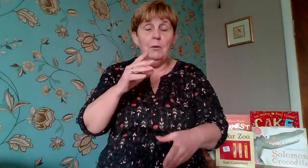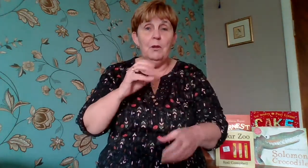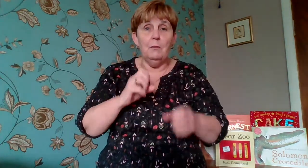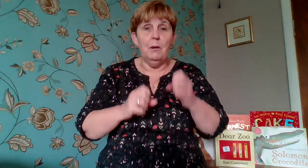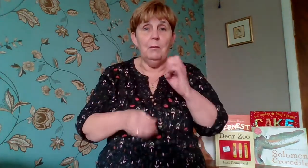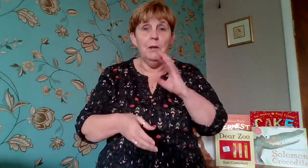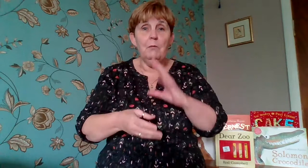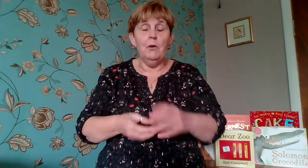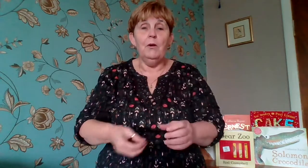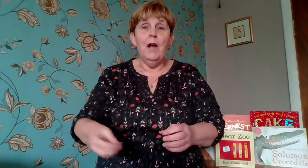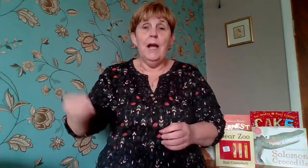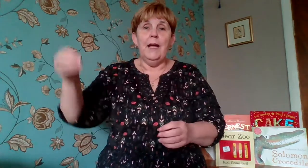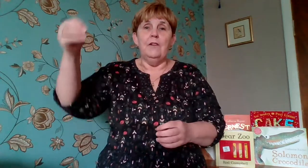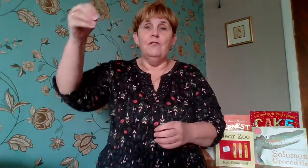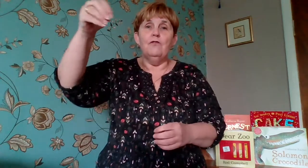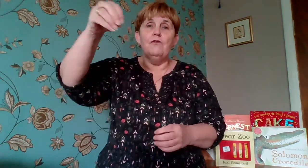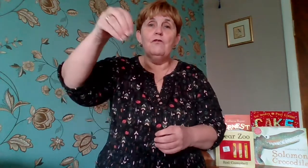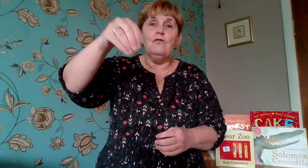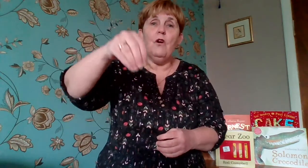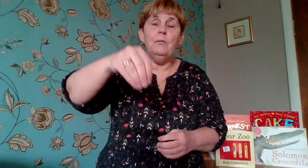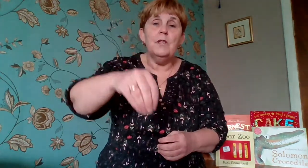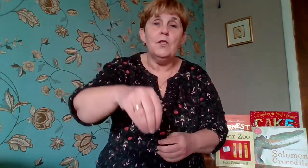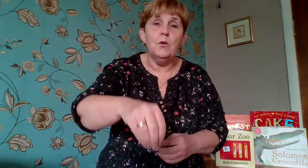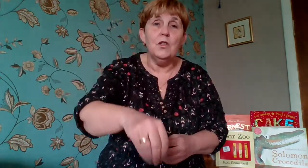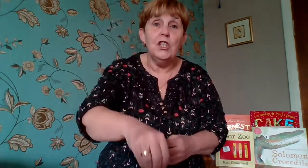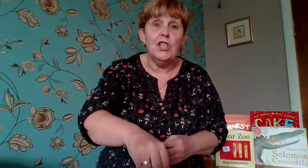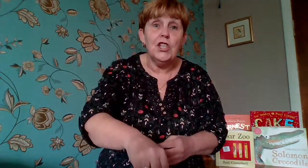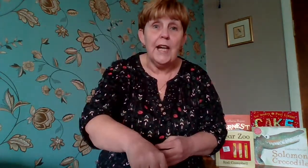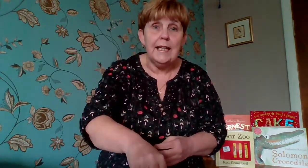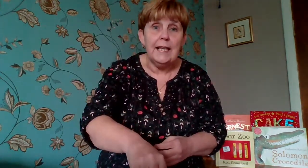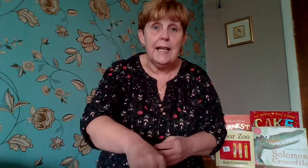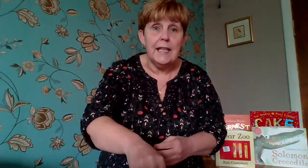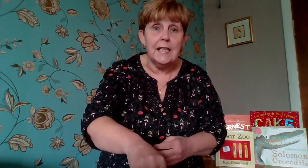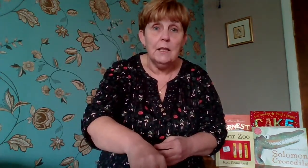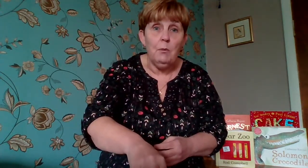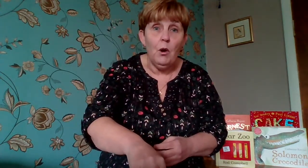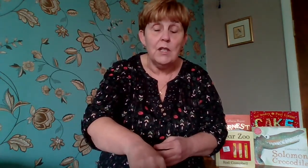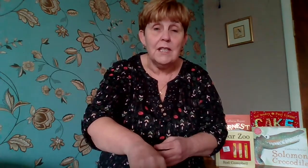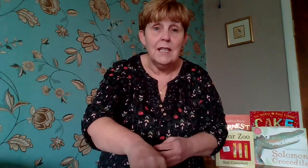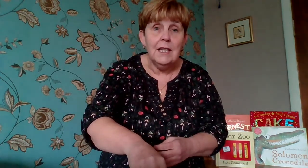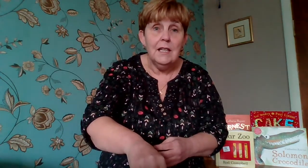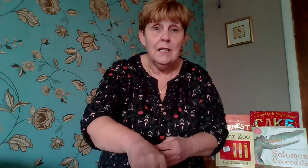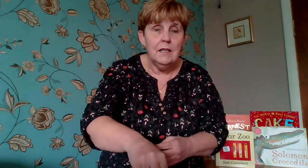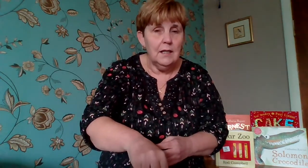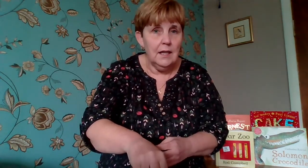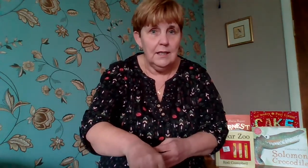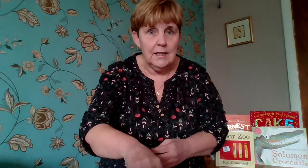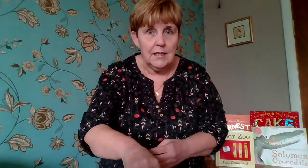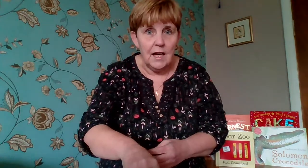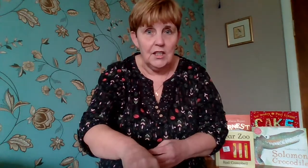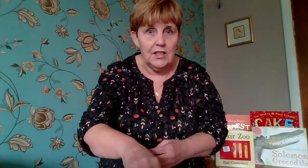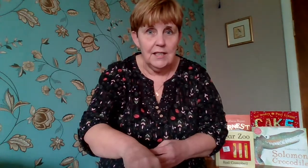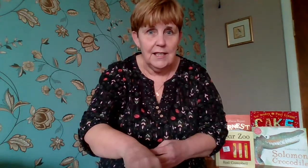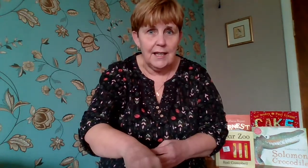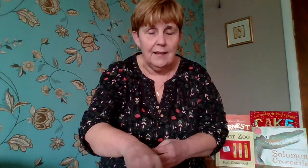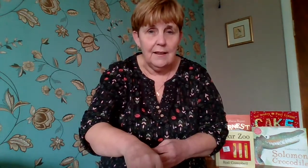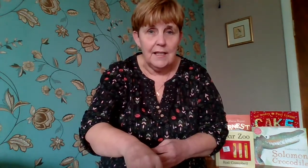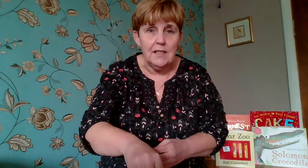and bubble and boil, he dropped the stone gently into the pot and he started to sing this